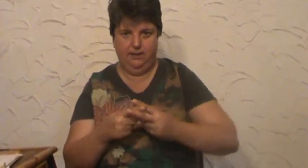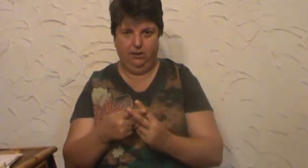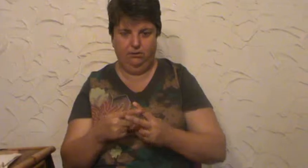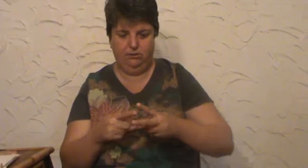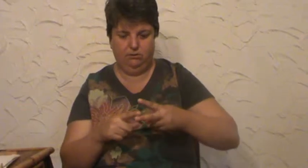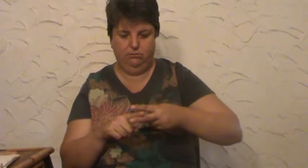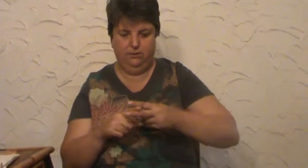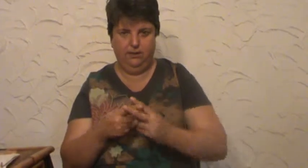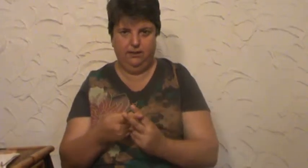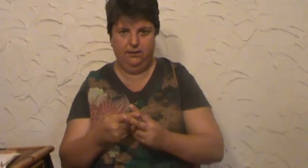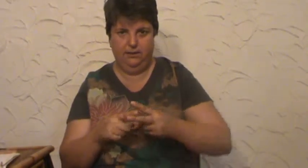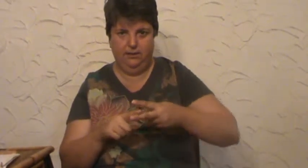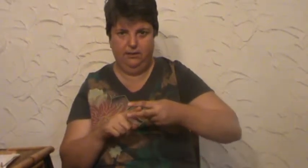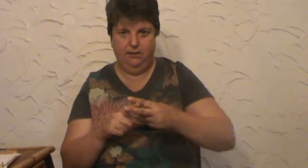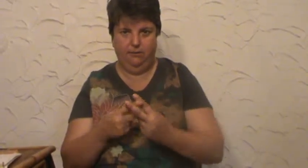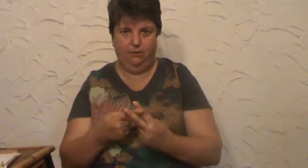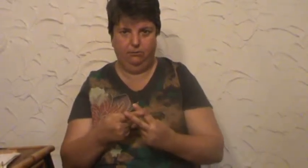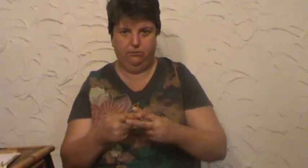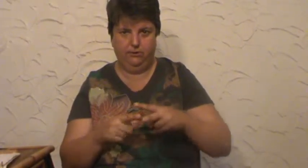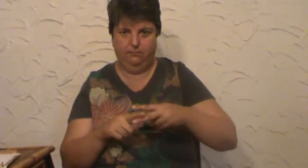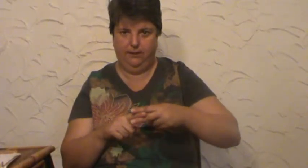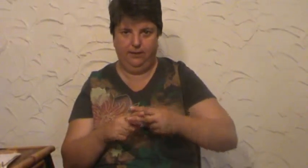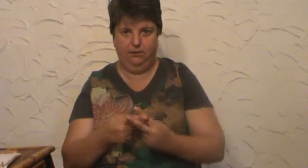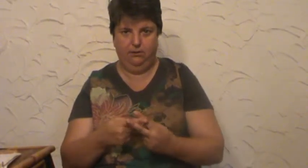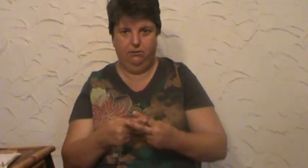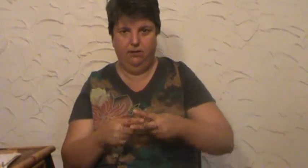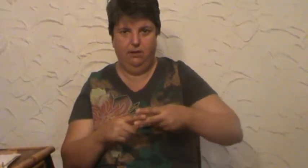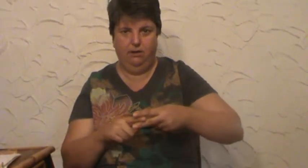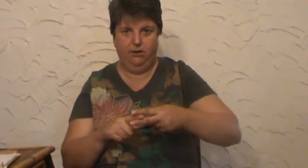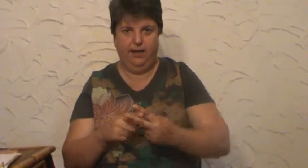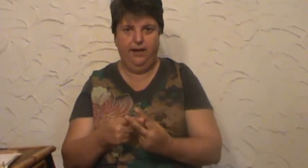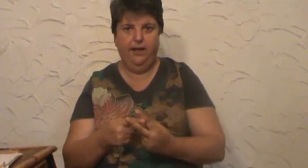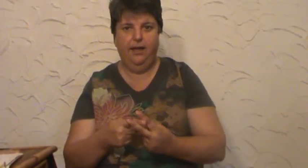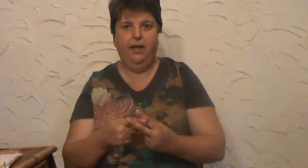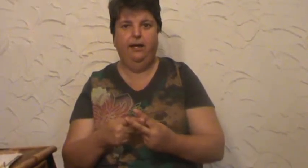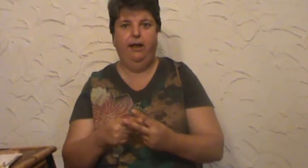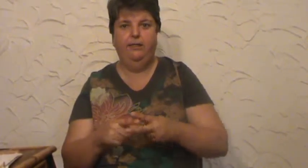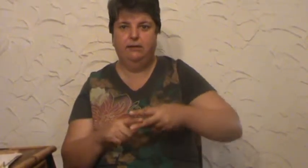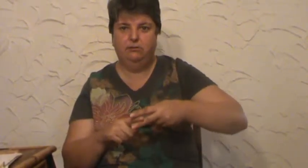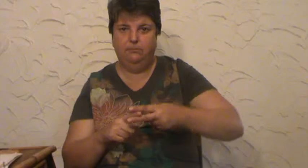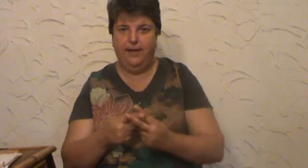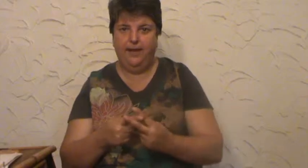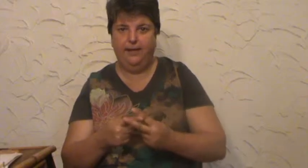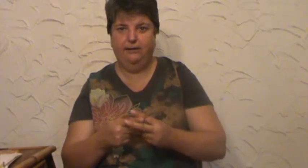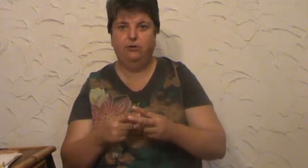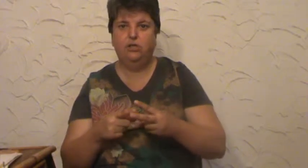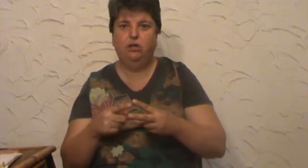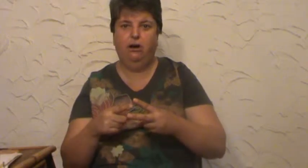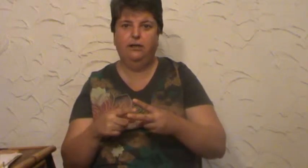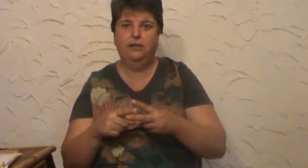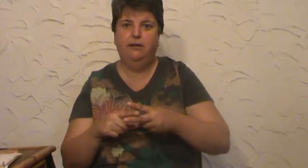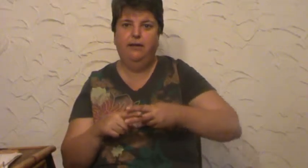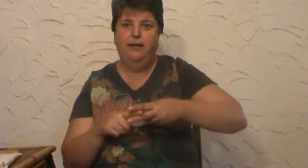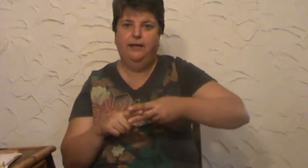like you're screwing on a bolt or something, I don't know. Okay? And that's for mechanic. For start, instead